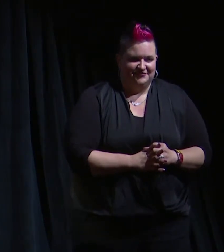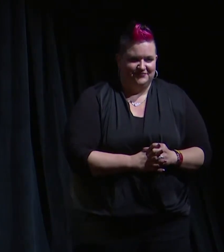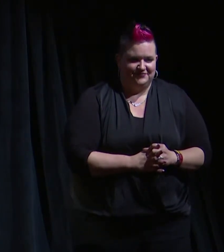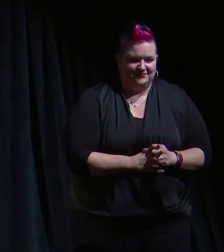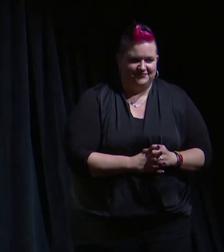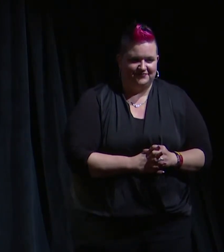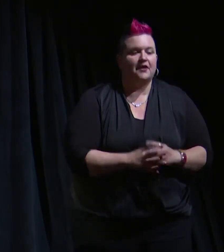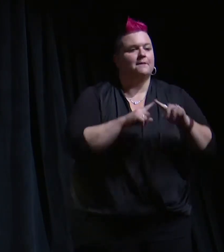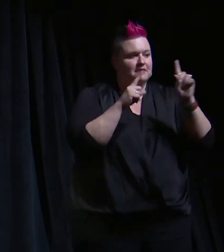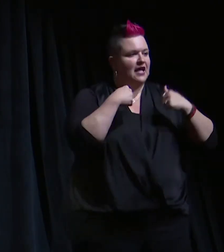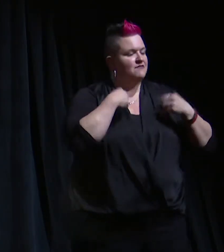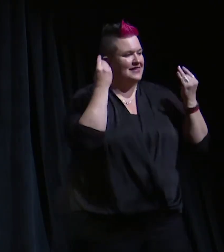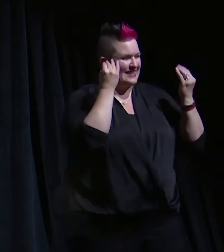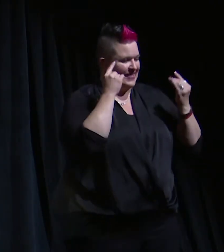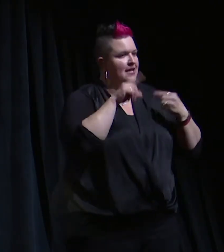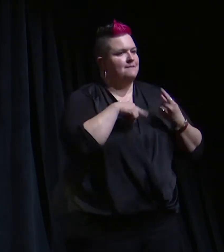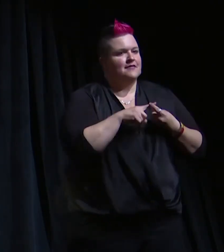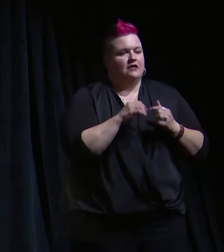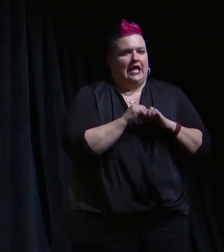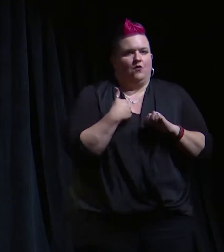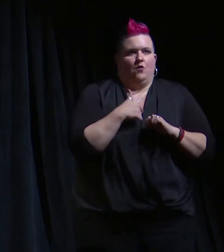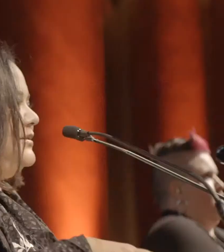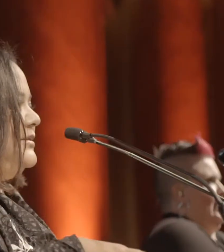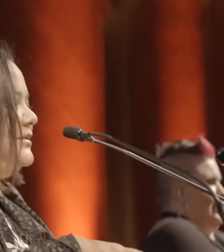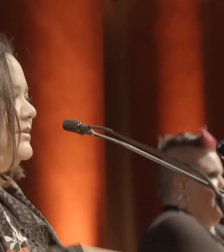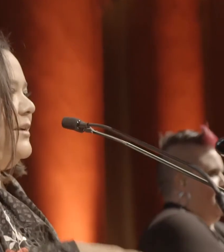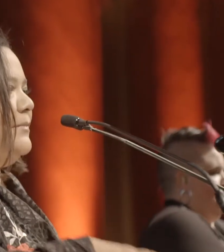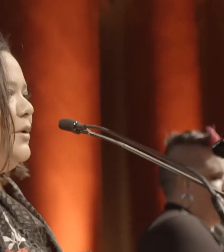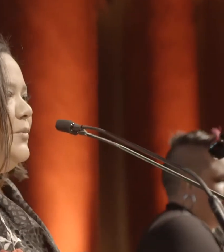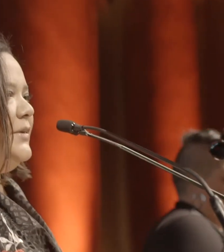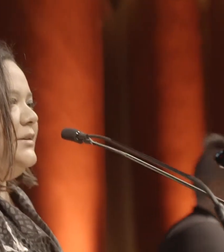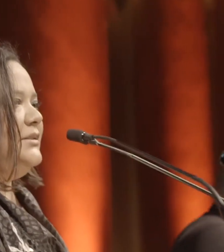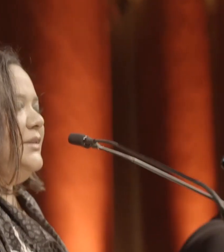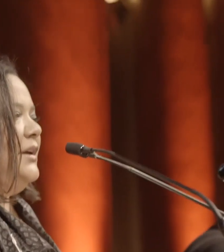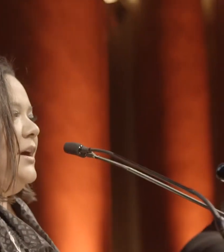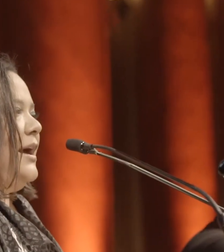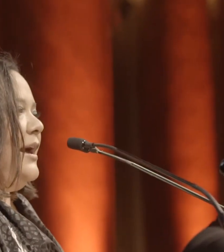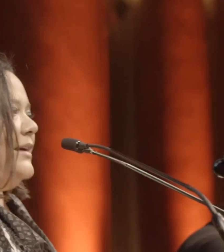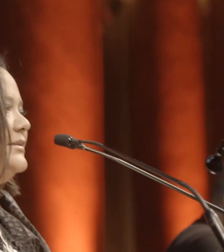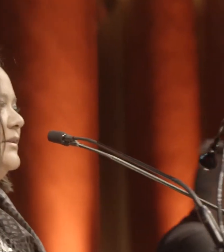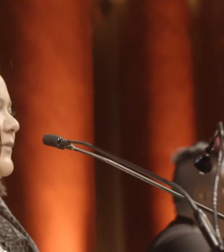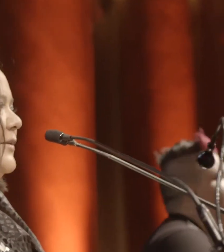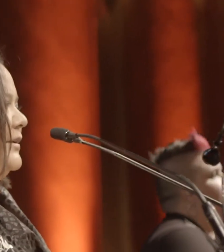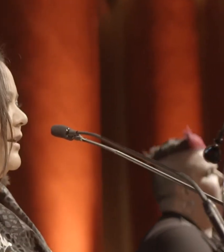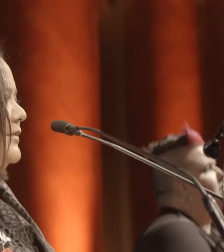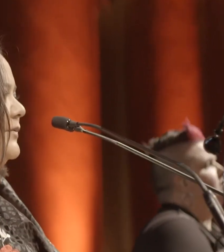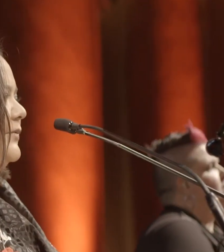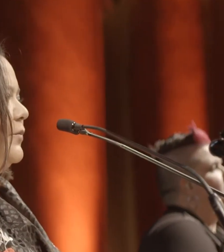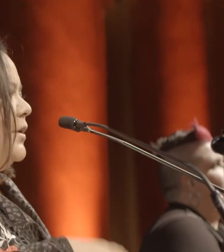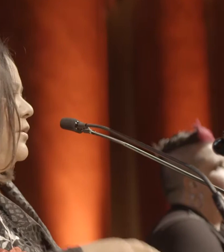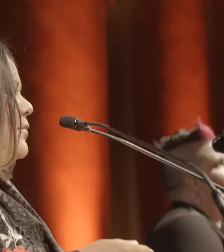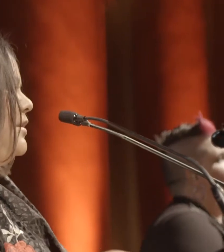But I've been thinking about how we arrive at this same moment, asking very kind